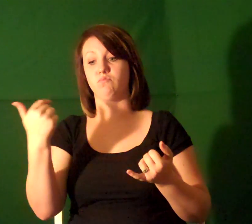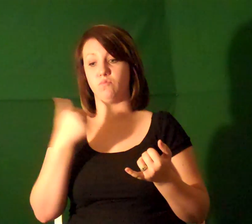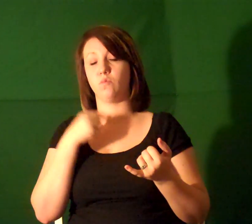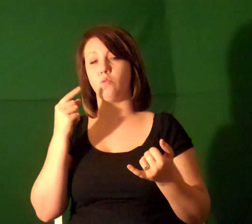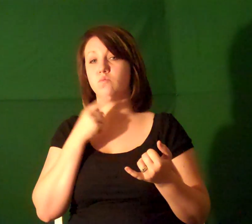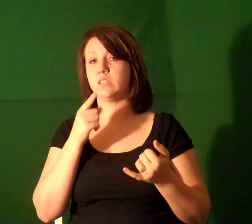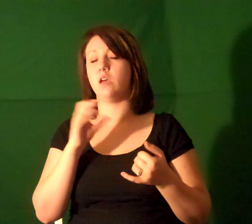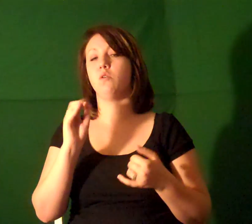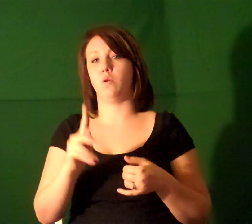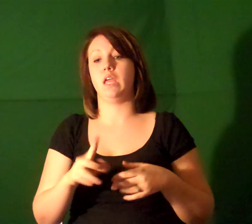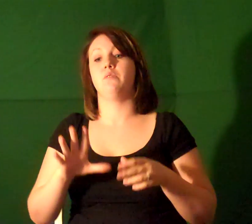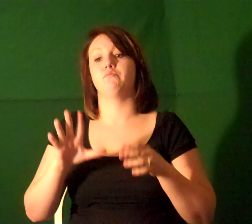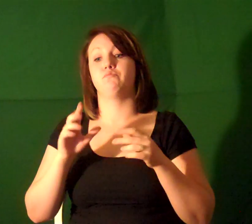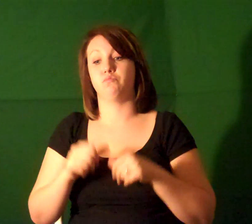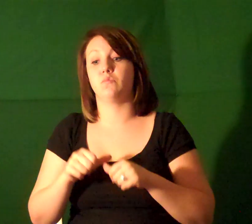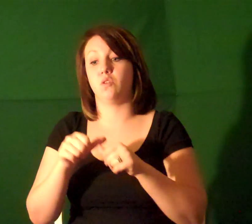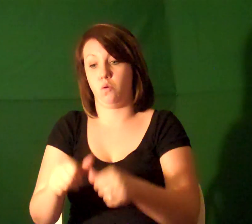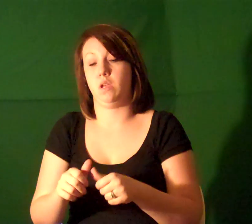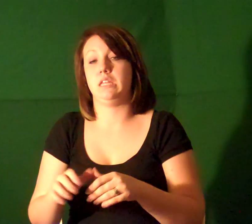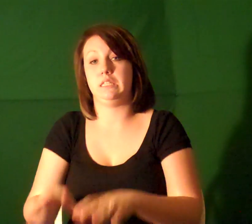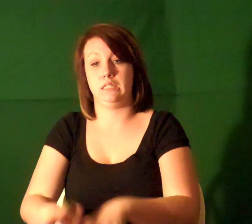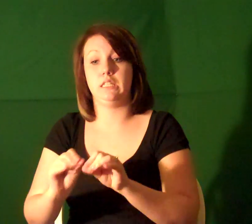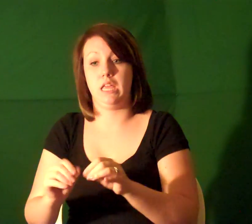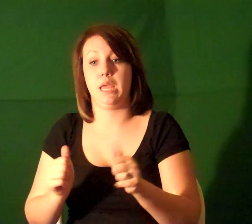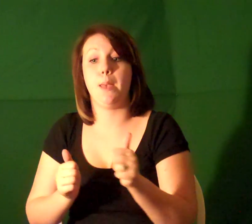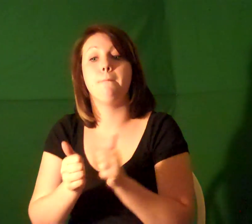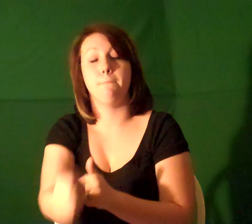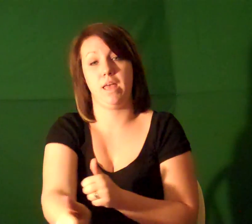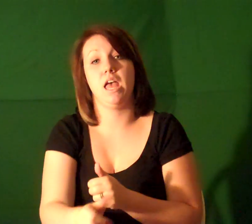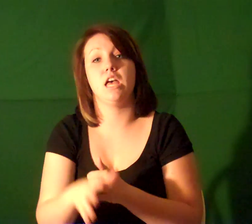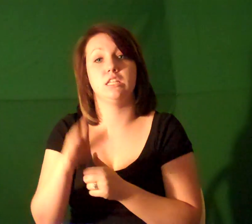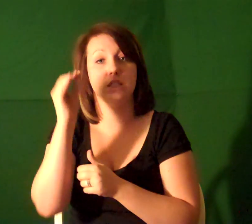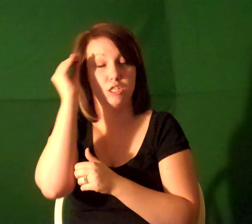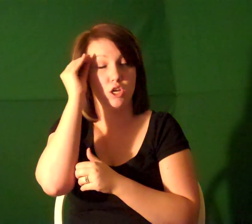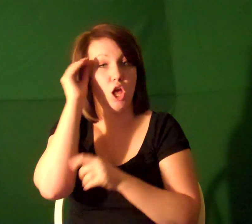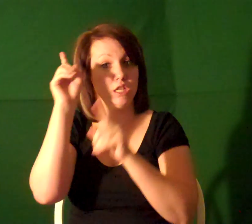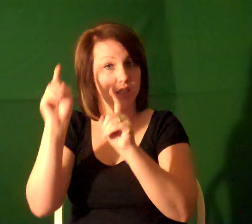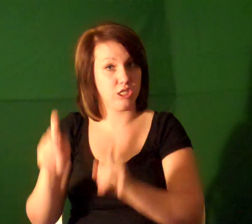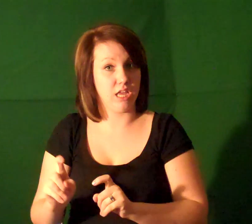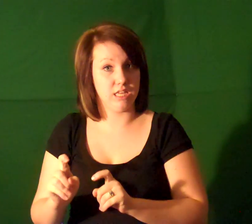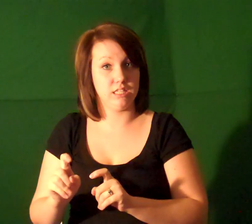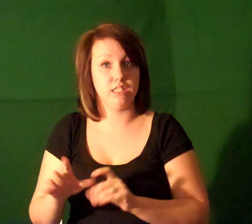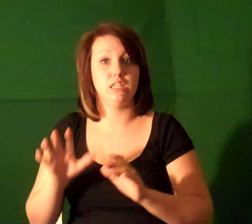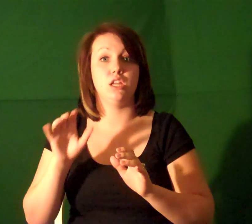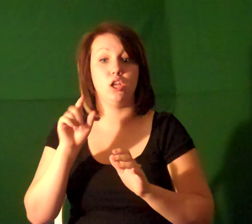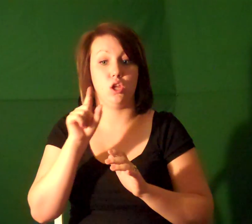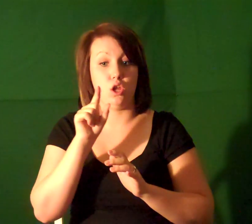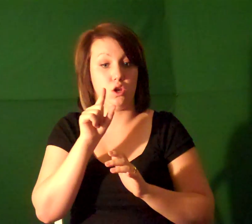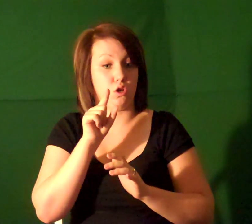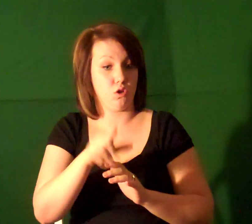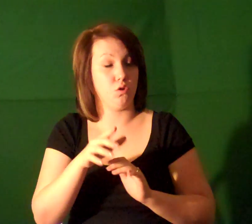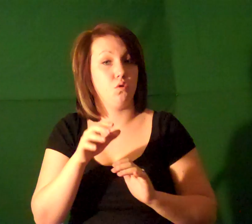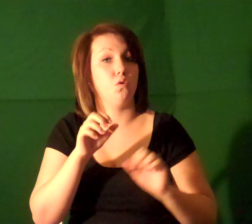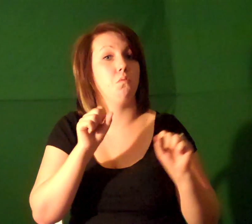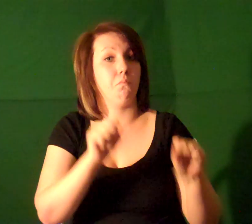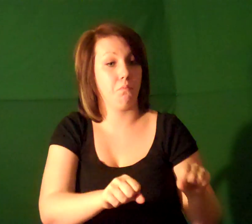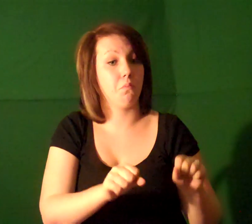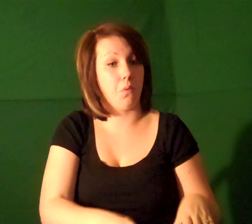and you're going to be a candidate for certification. The certifications that are presently offered, there are